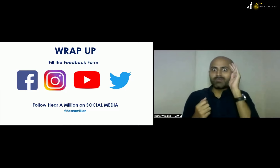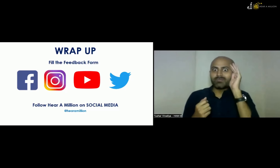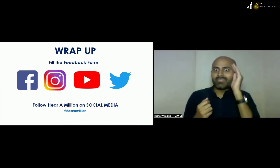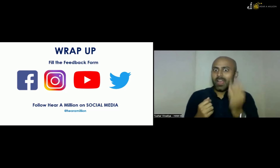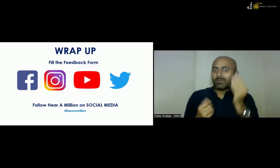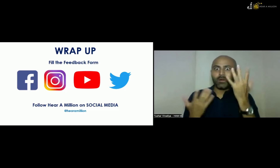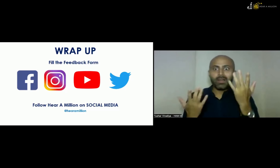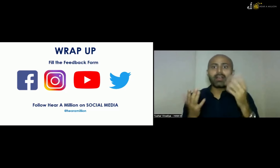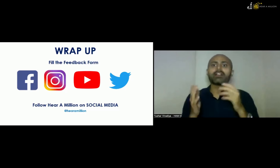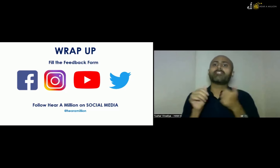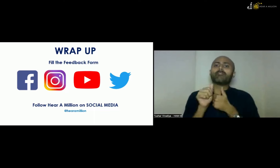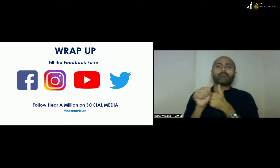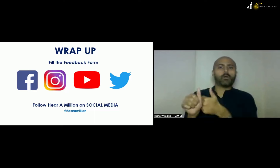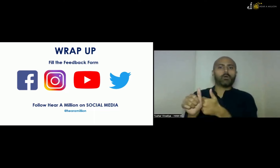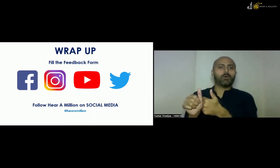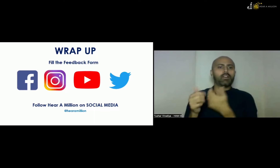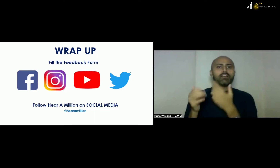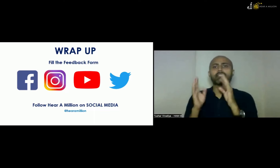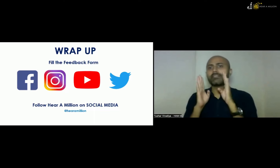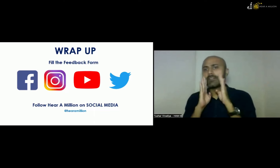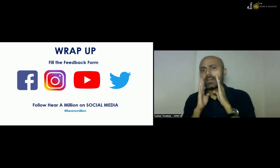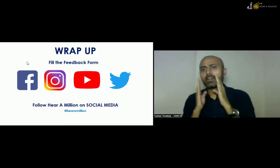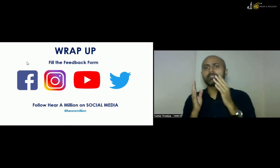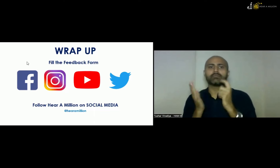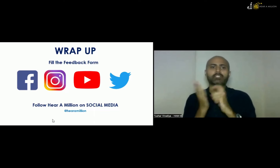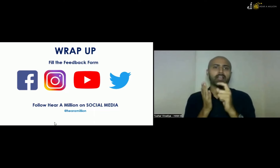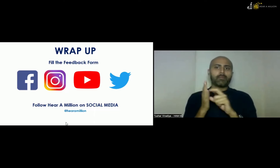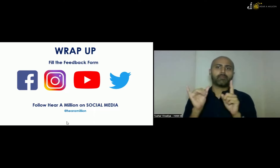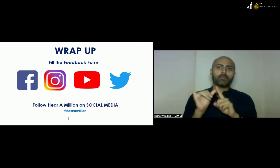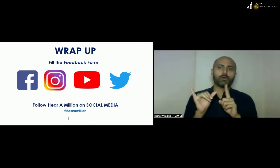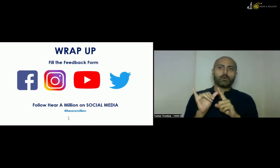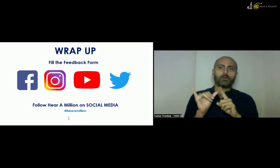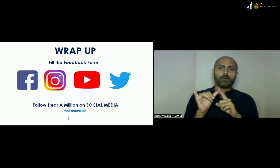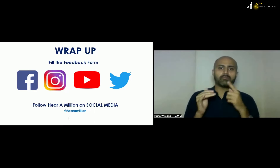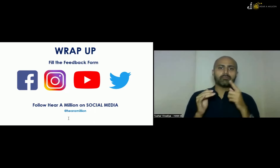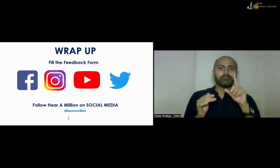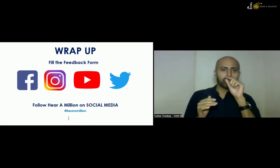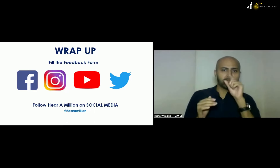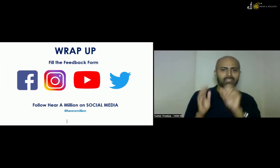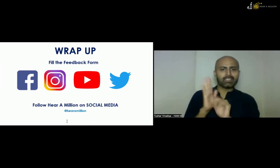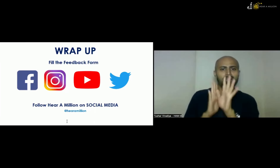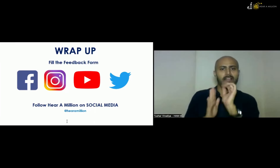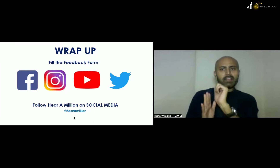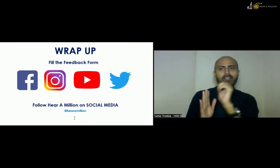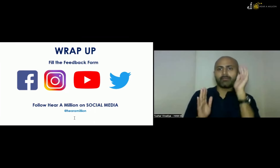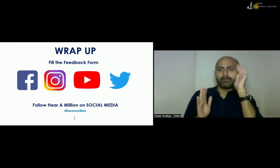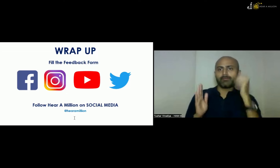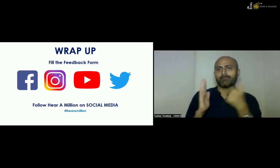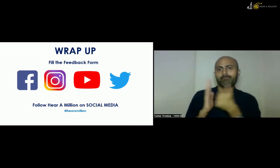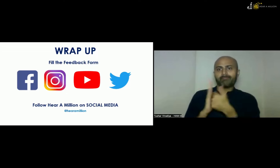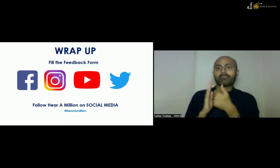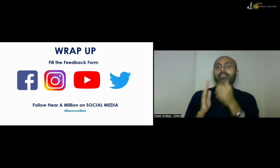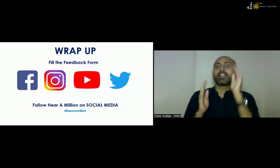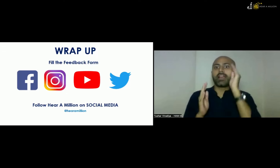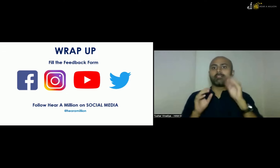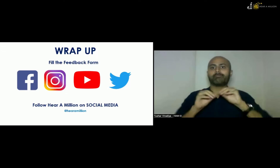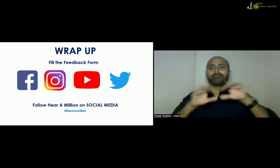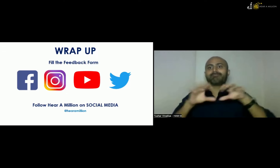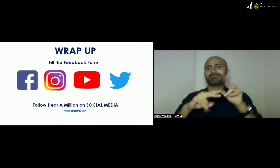can give us the feedback. And if you would like to have more updates from Hera Million, you can follow